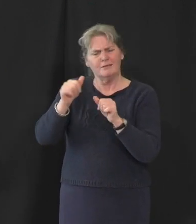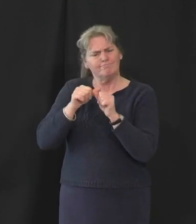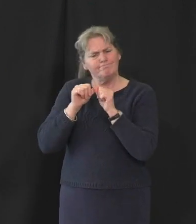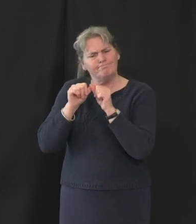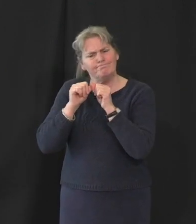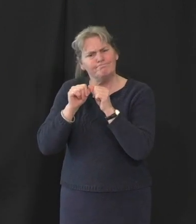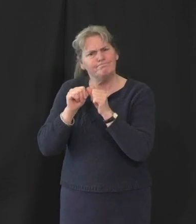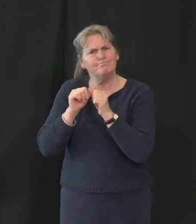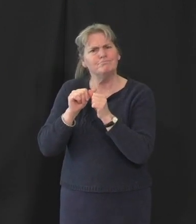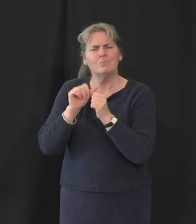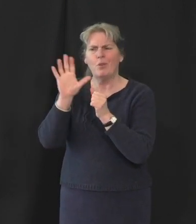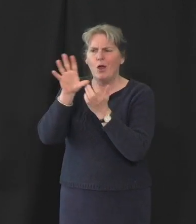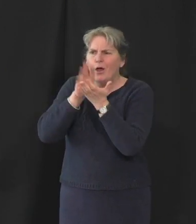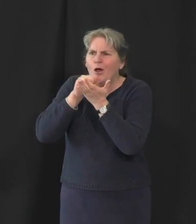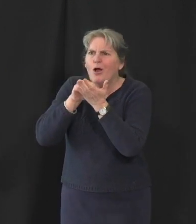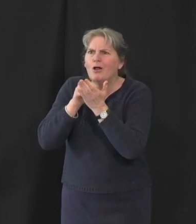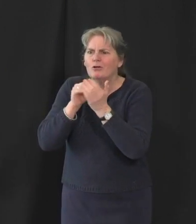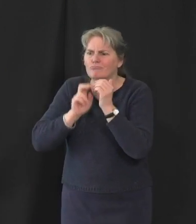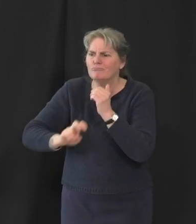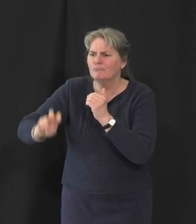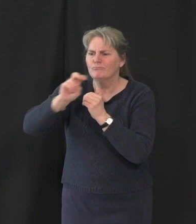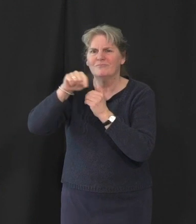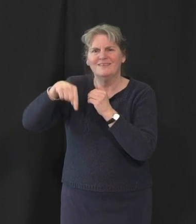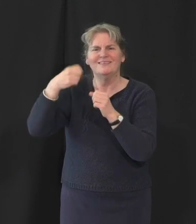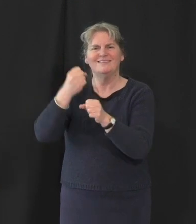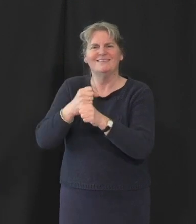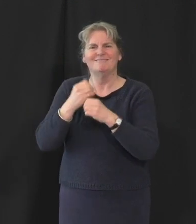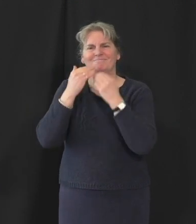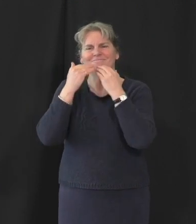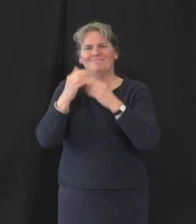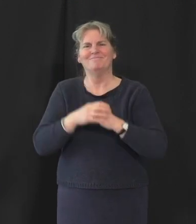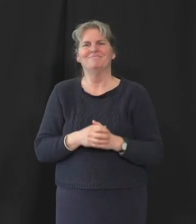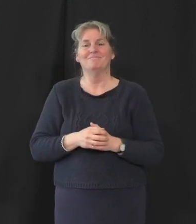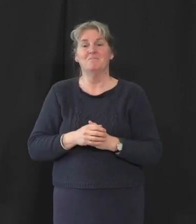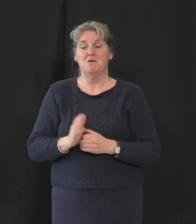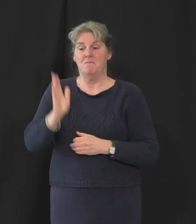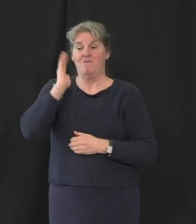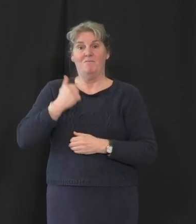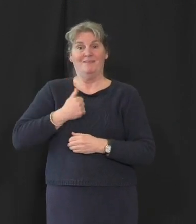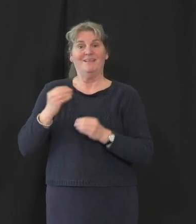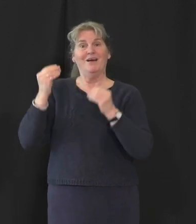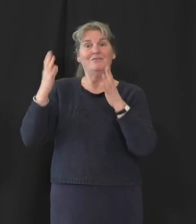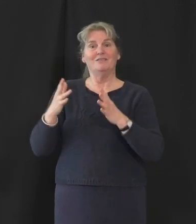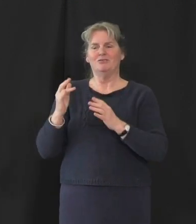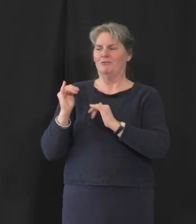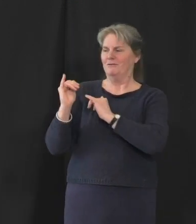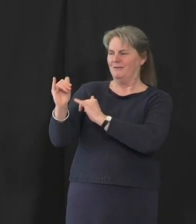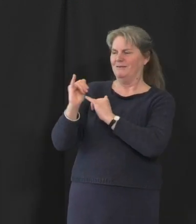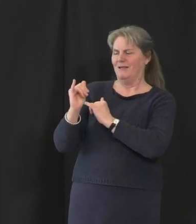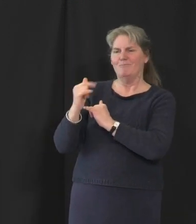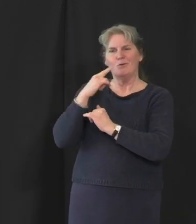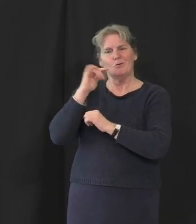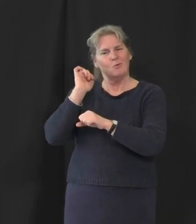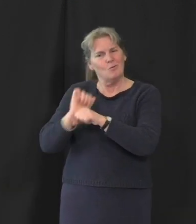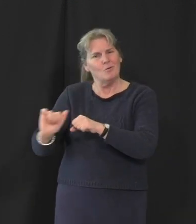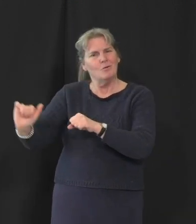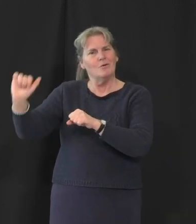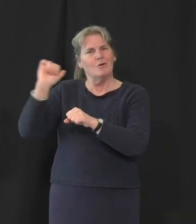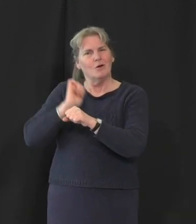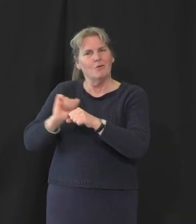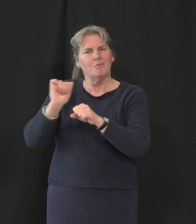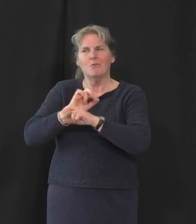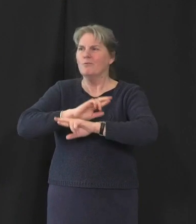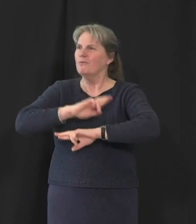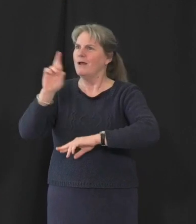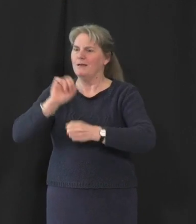continue their learning journey this year. As a former teacher myself, I know how hard you work to support each